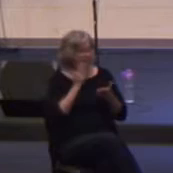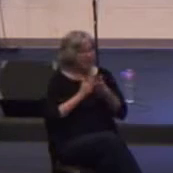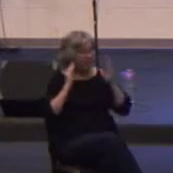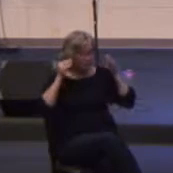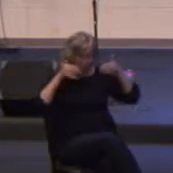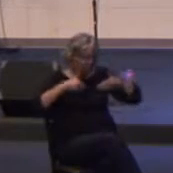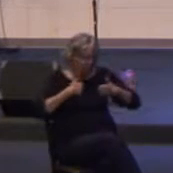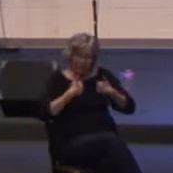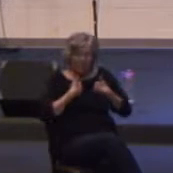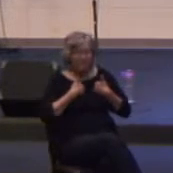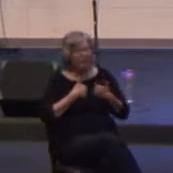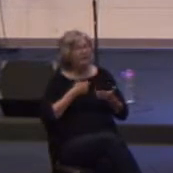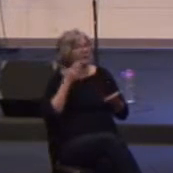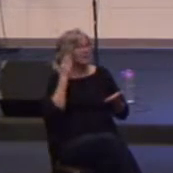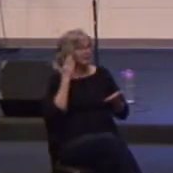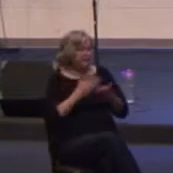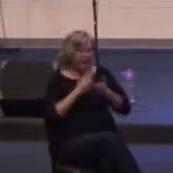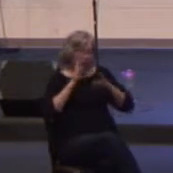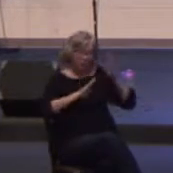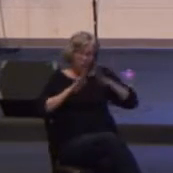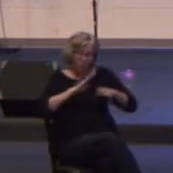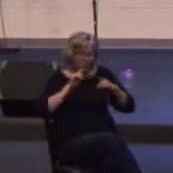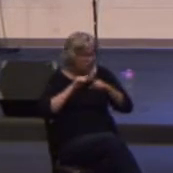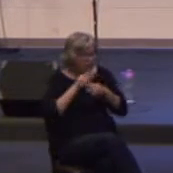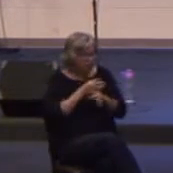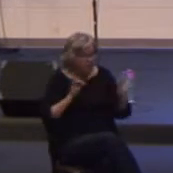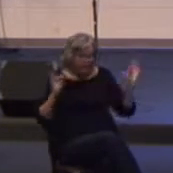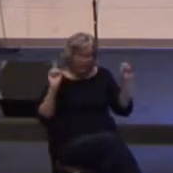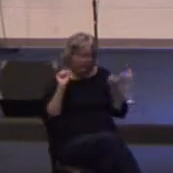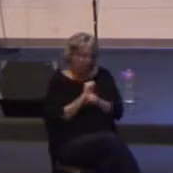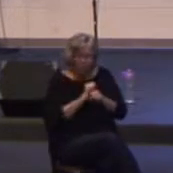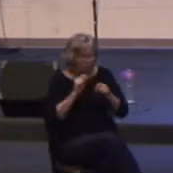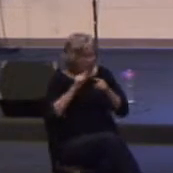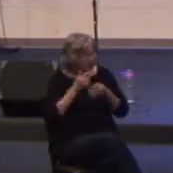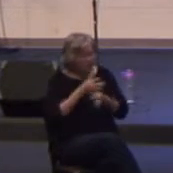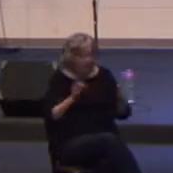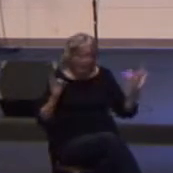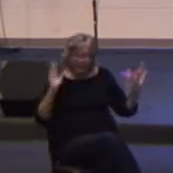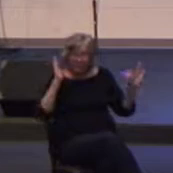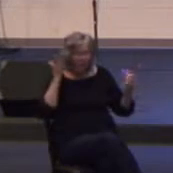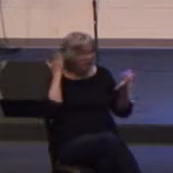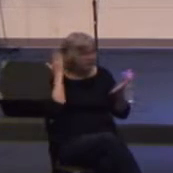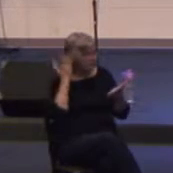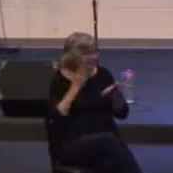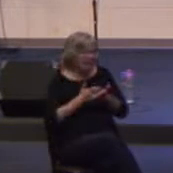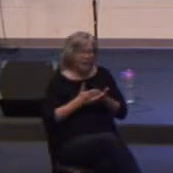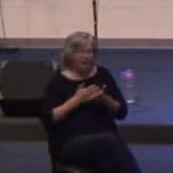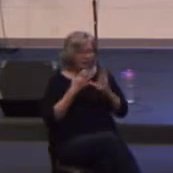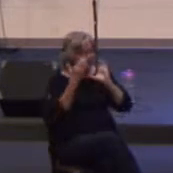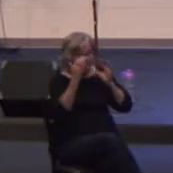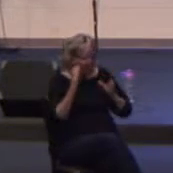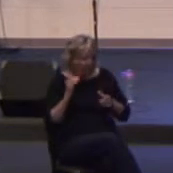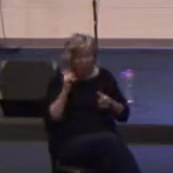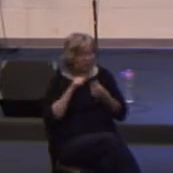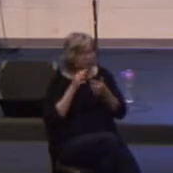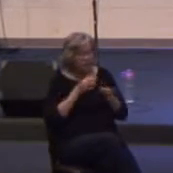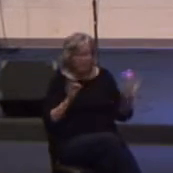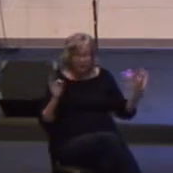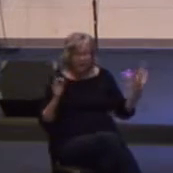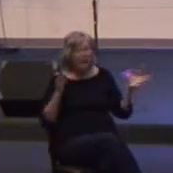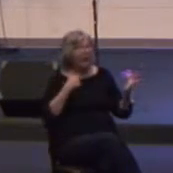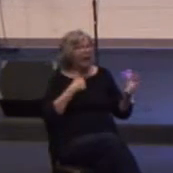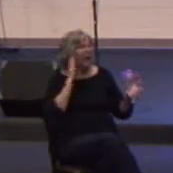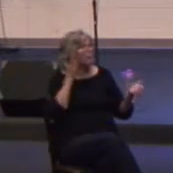trying to worry my way into freedom. I'm going to stop trying to work my way into freedom. I'm going to stop trying to compare my way into freedom. I'm going to stop looking in all the